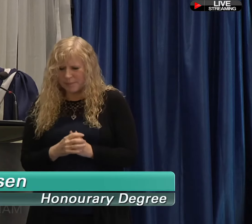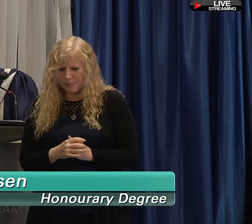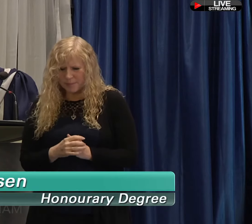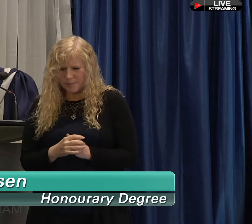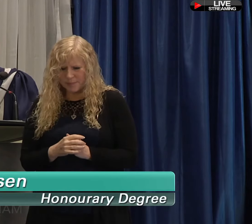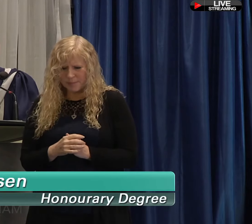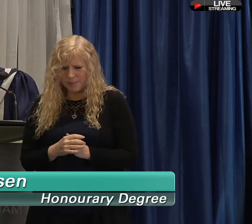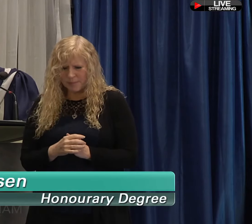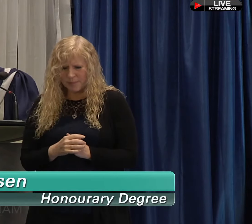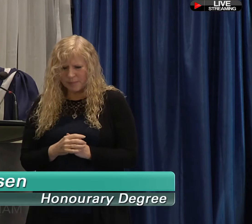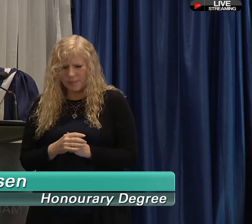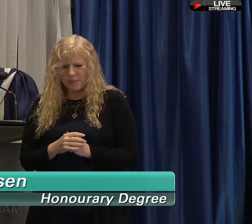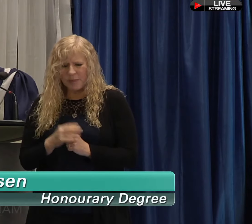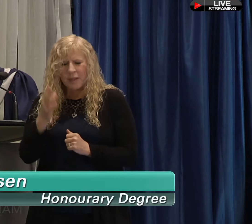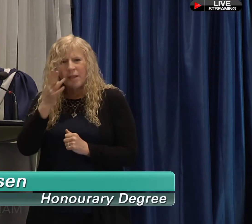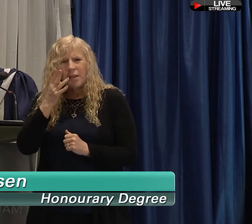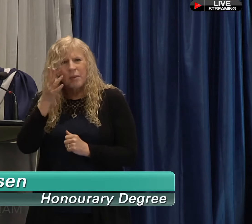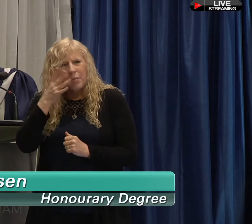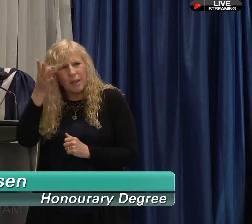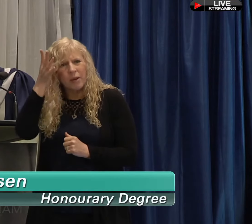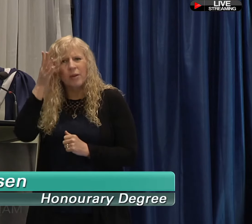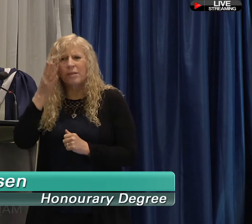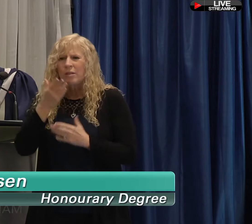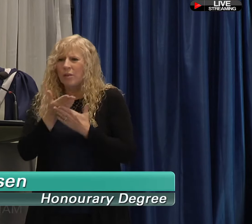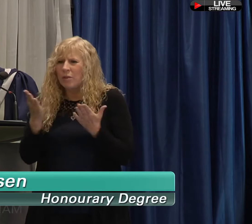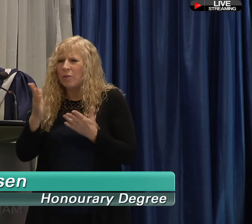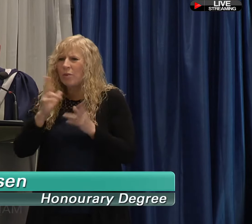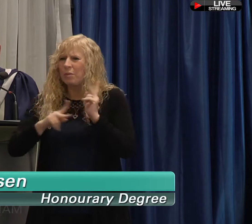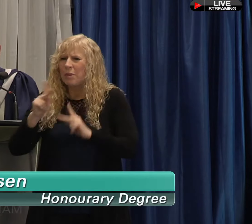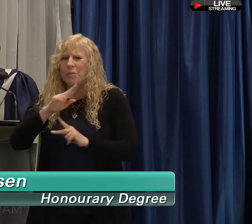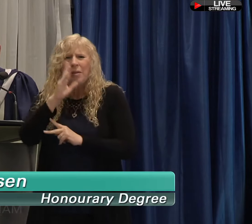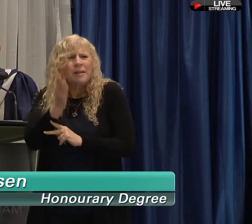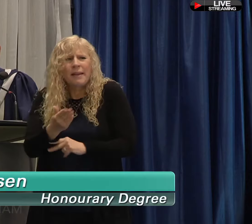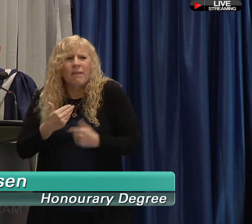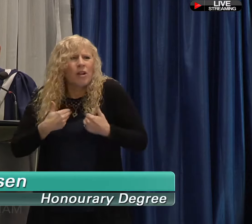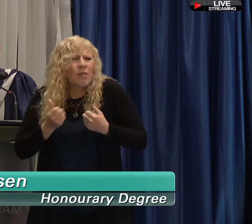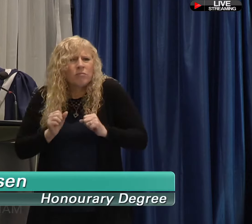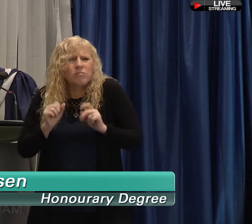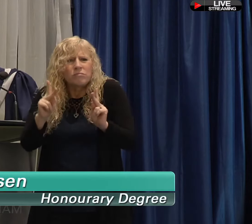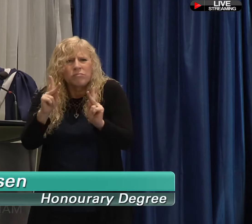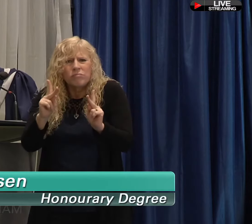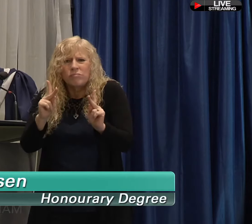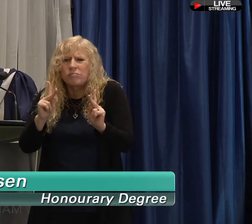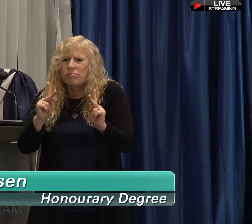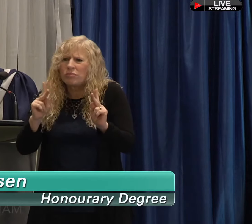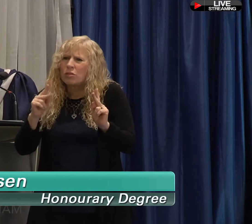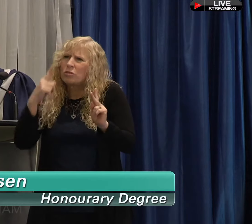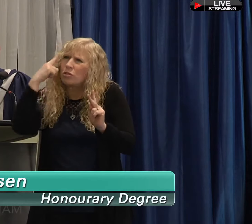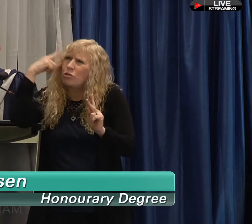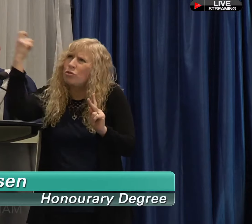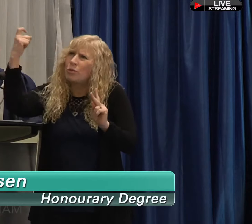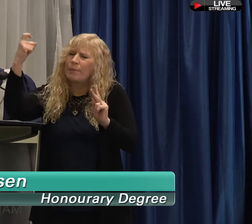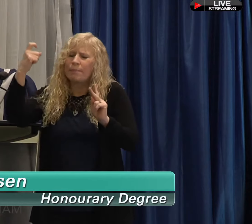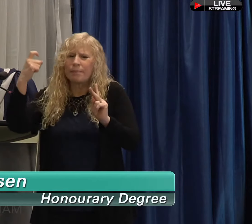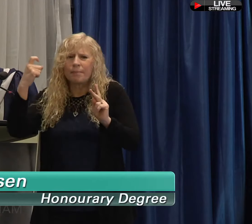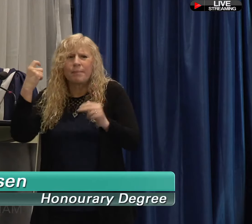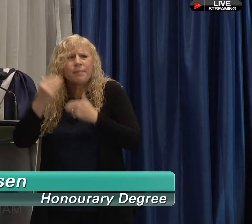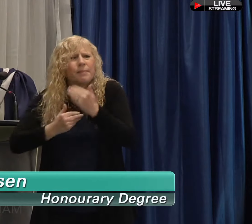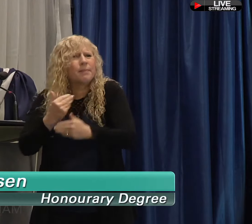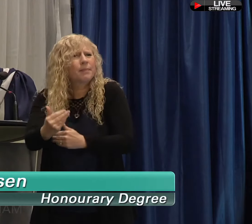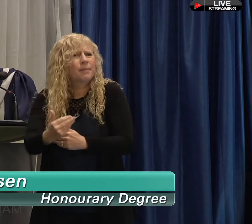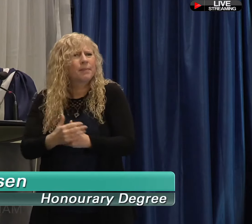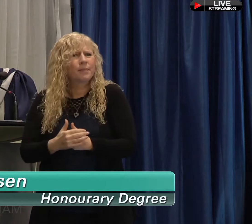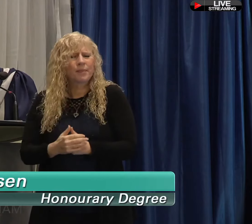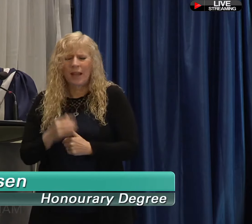those who never had the opportunity to pursue their dreams. I began thinking about